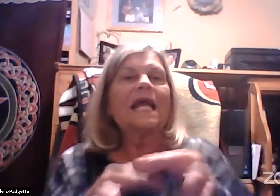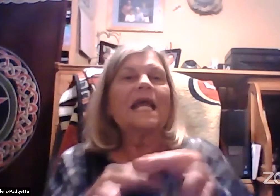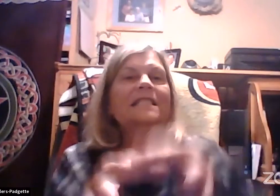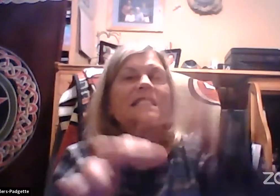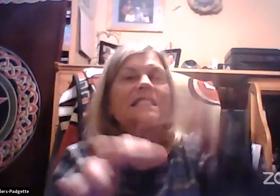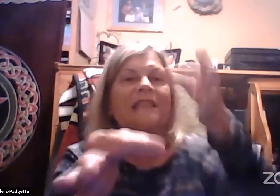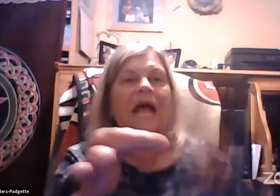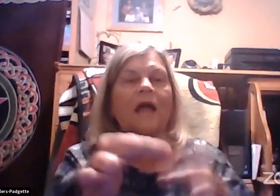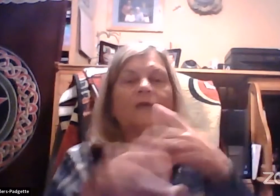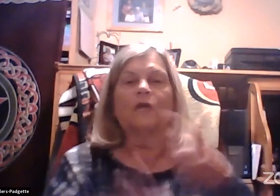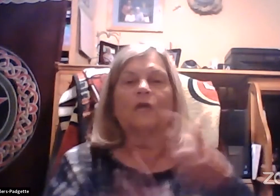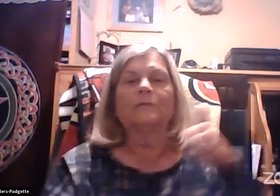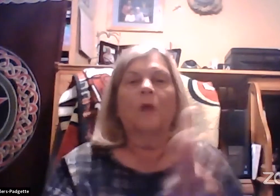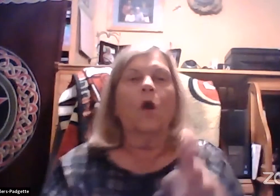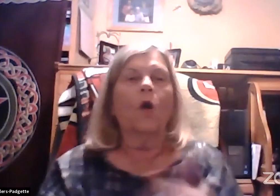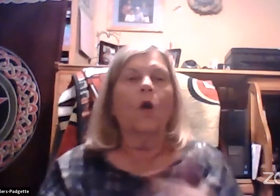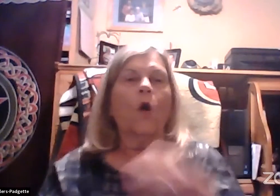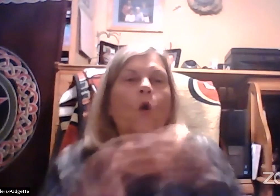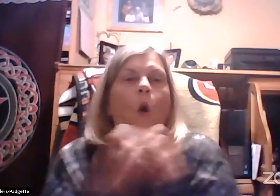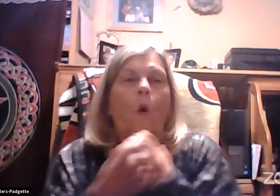oh.